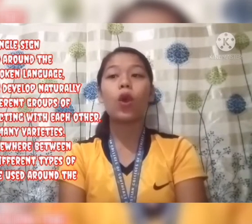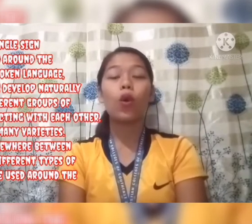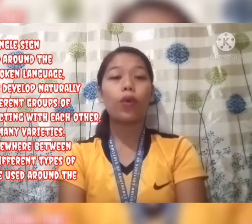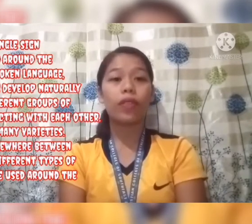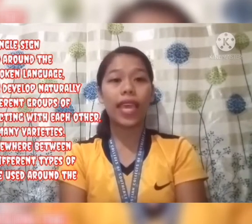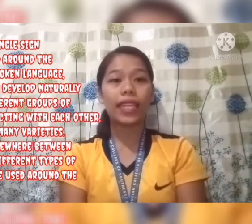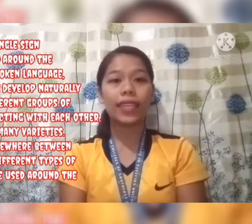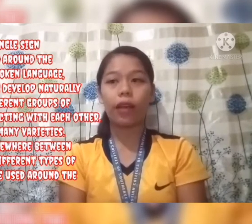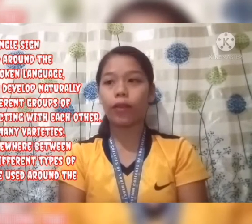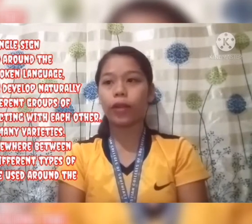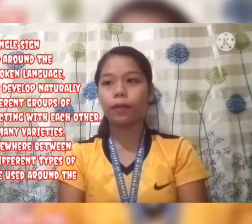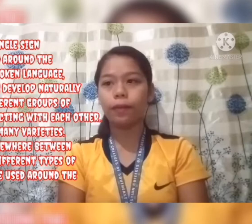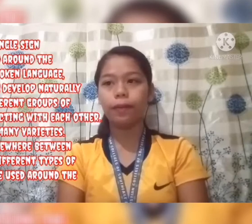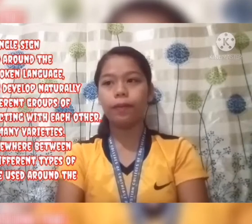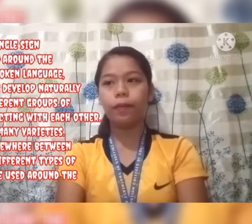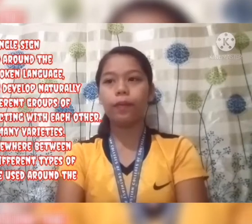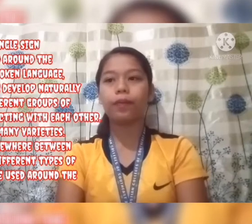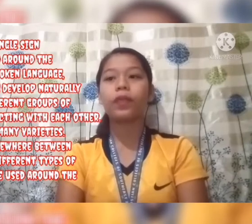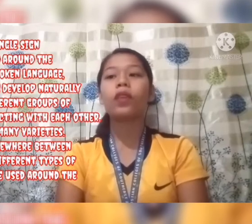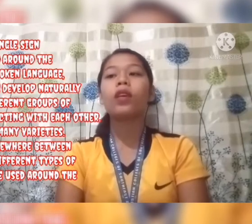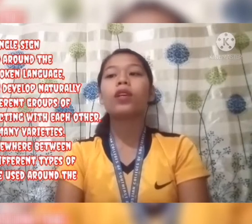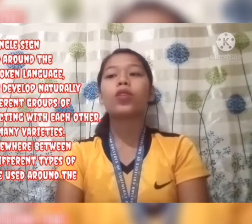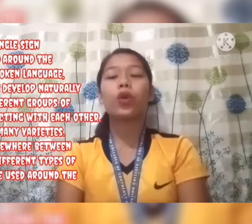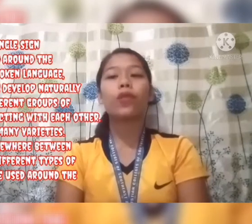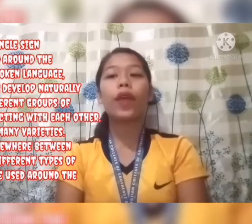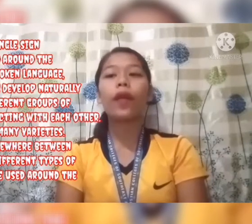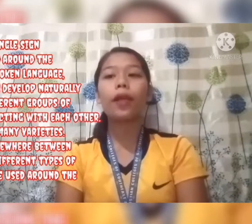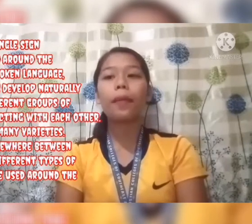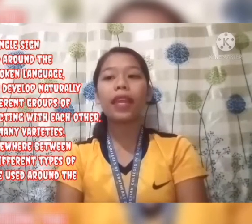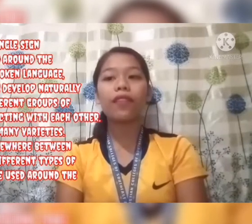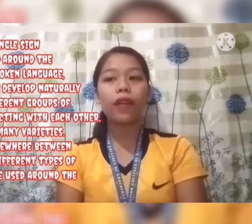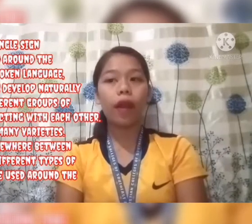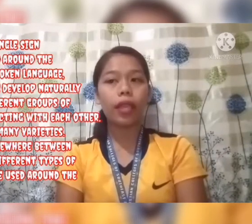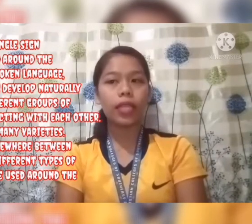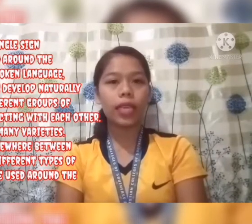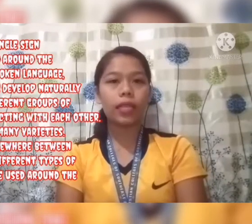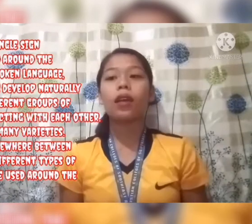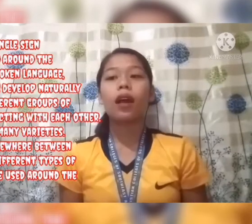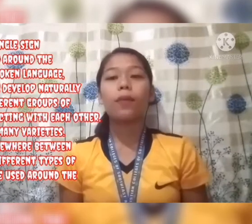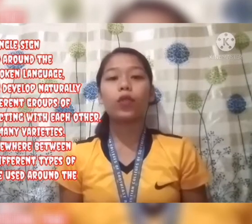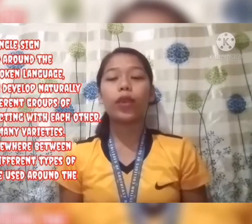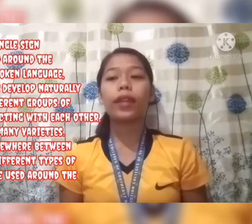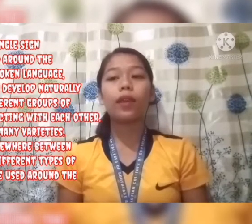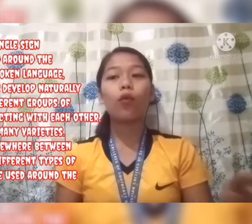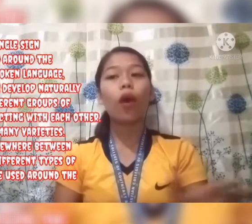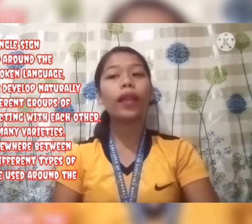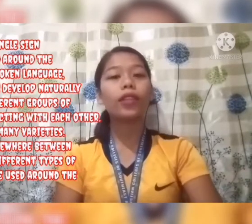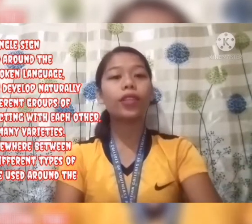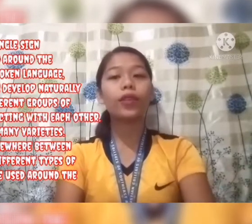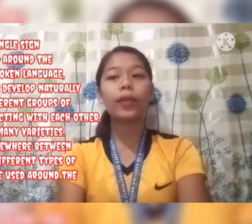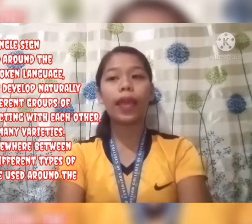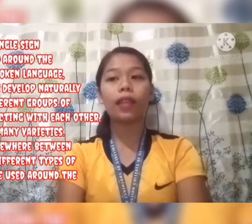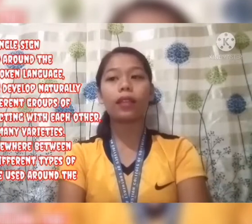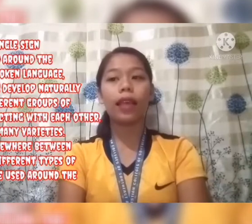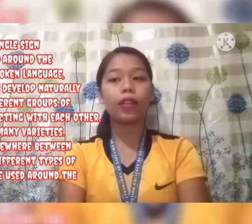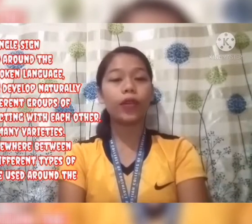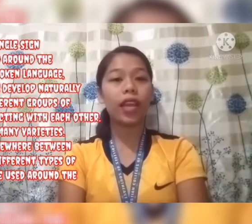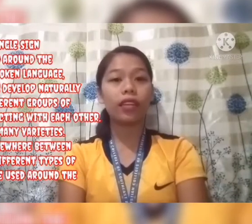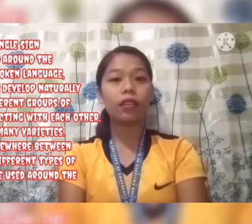with each other. So there are many varieties, between 138 and 300